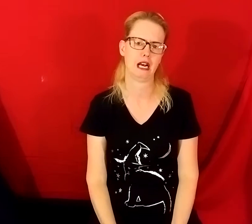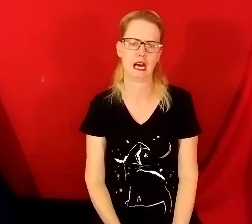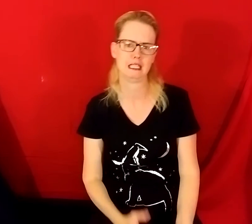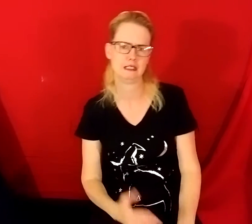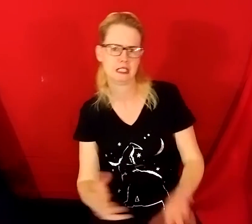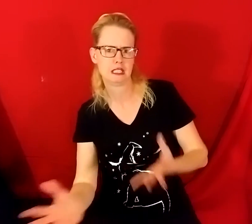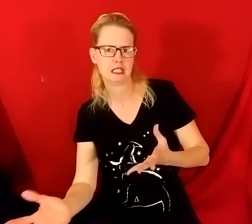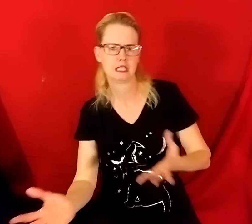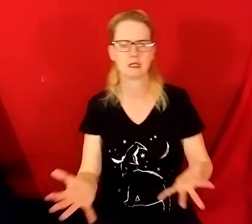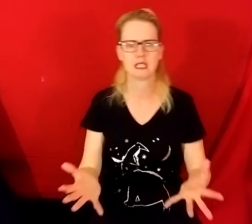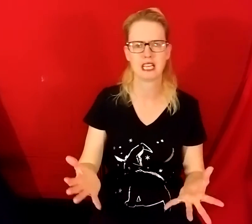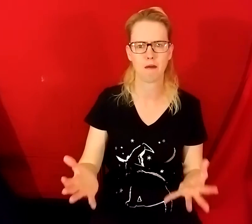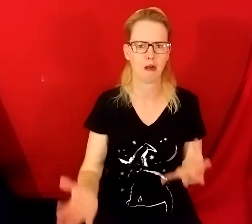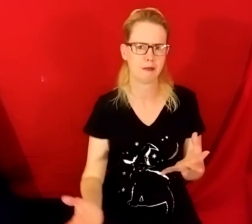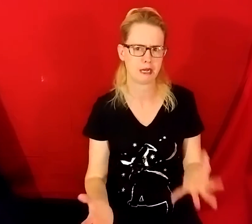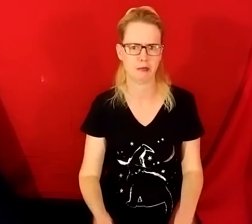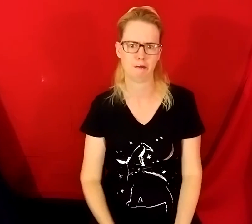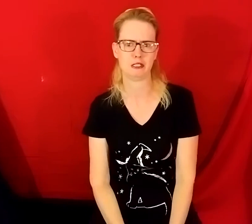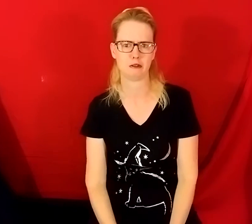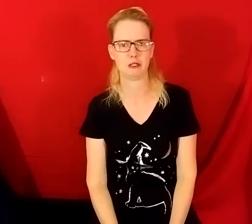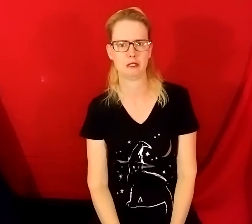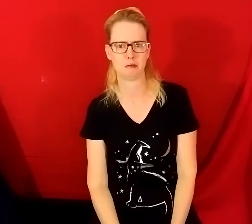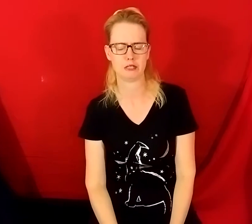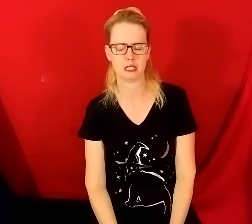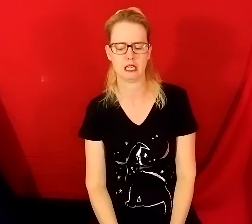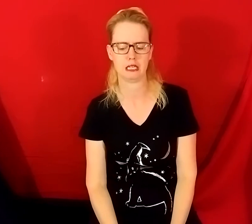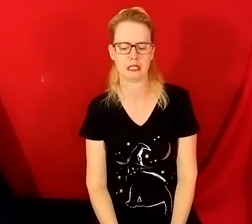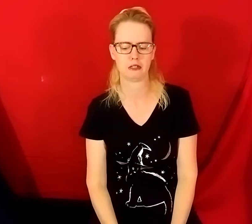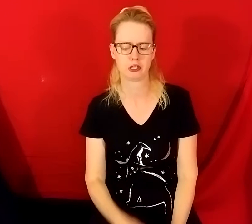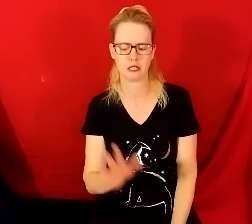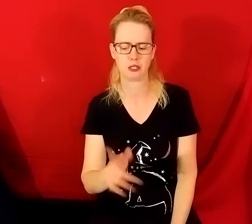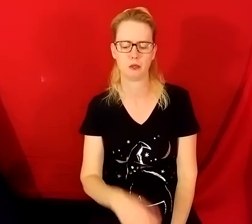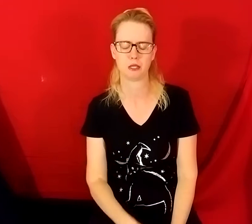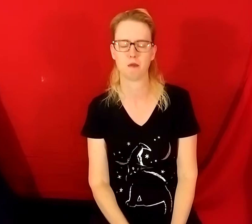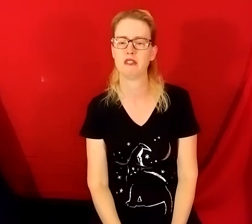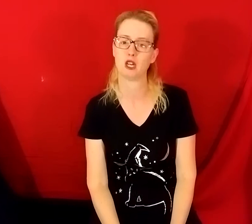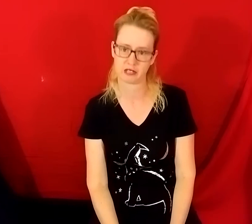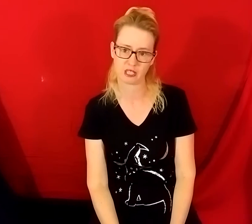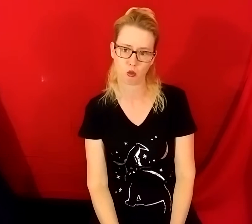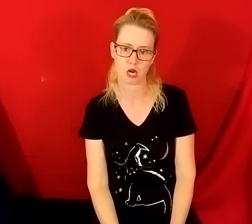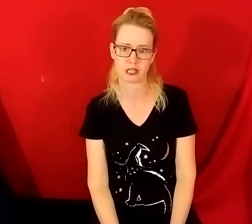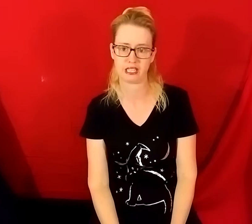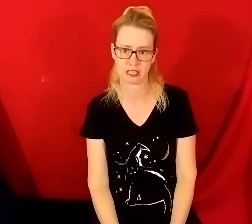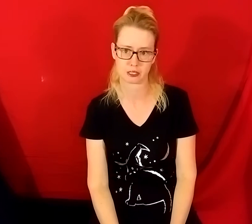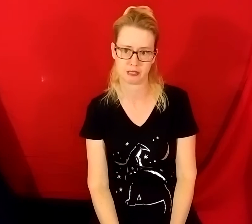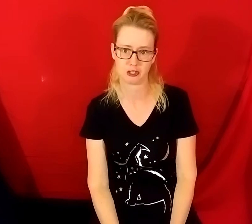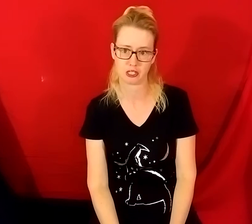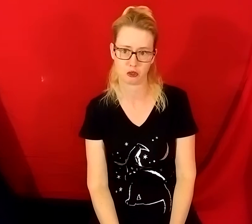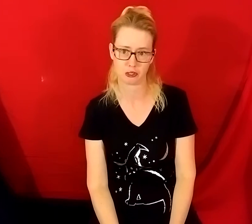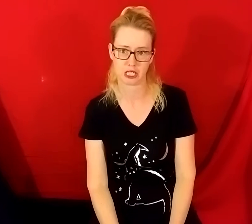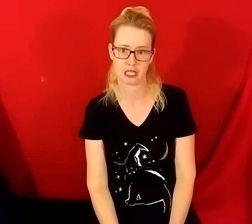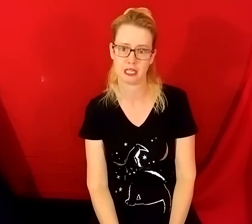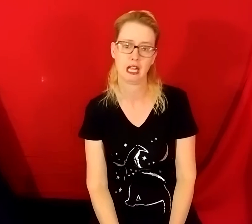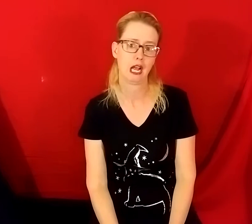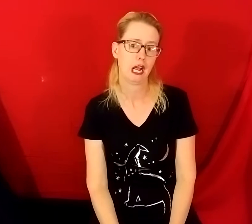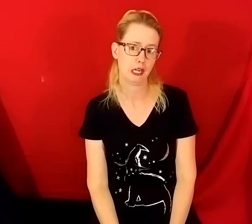I, it kind of brought me back memories to this movie, and just to let you know, this movie called The Walk is actually PG-13, and you